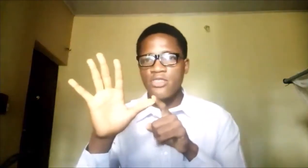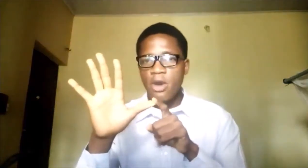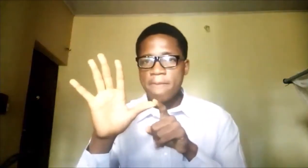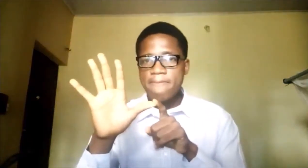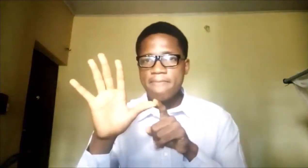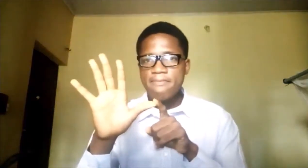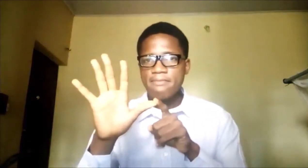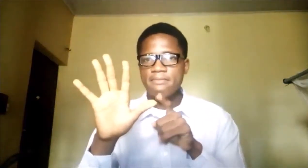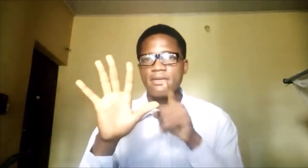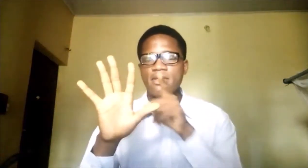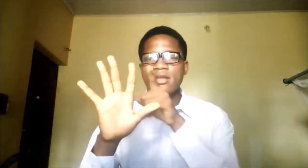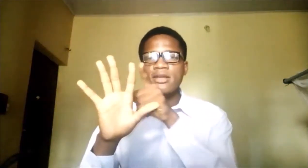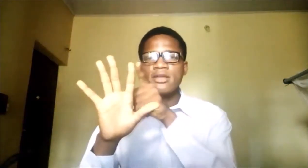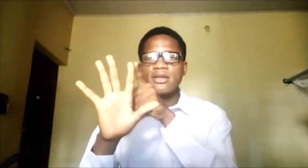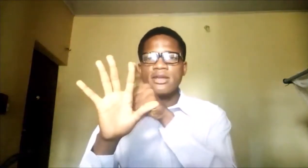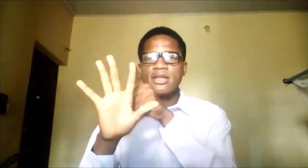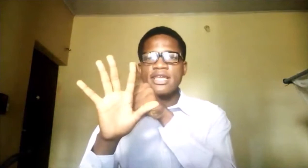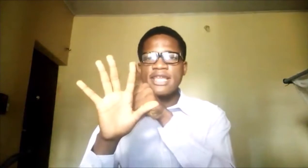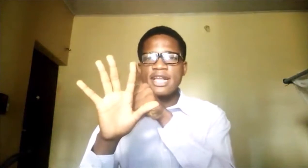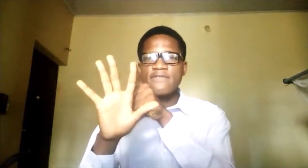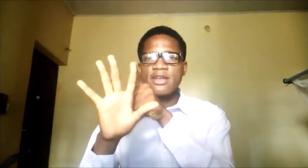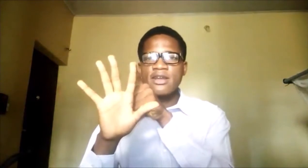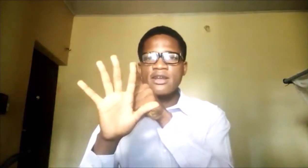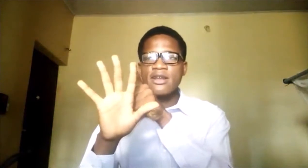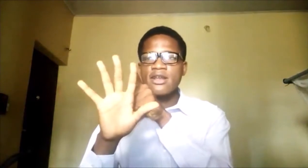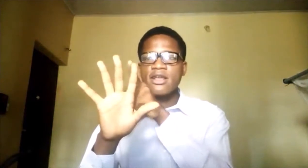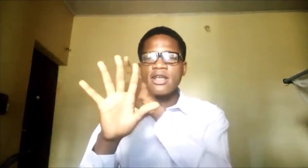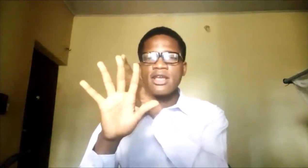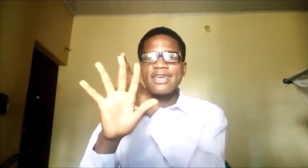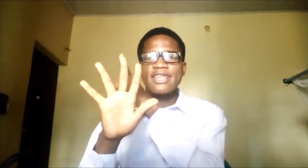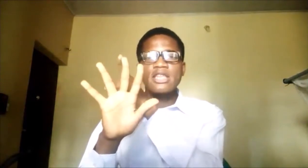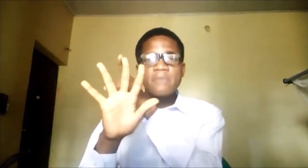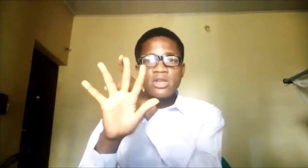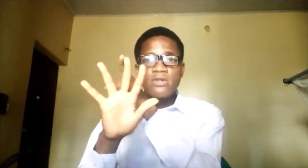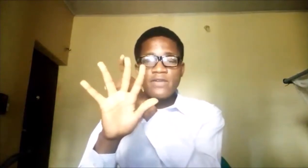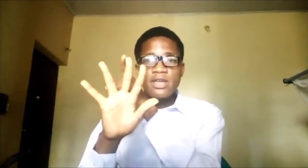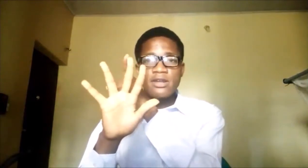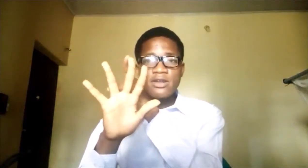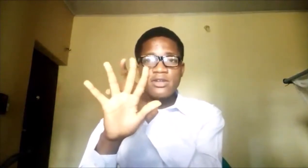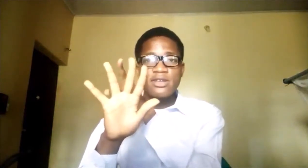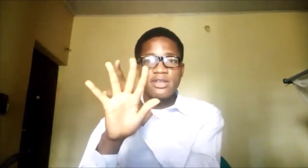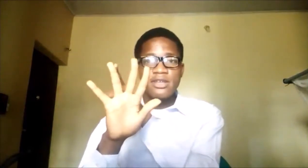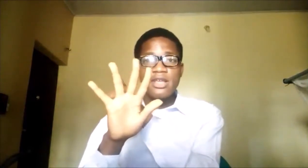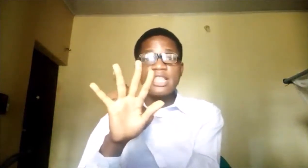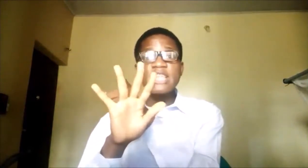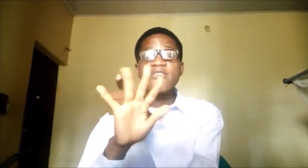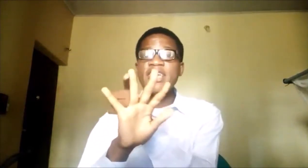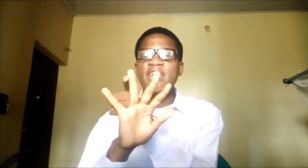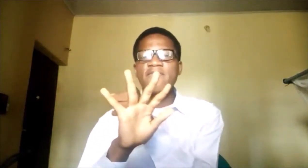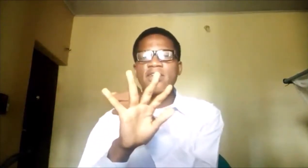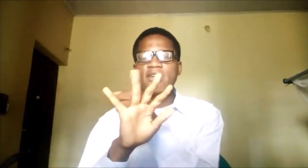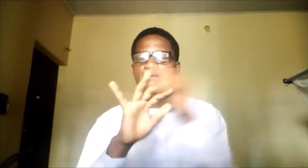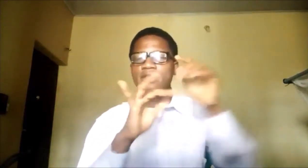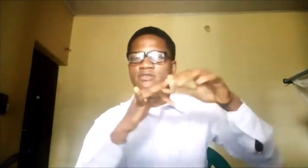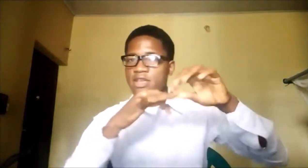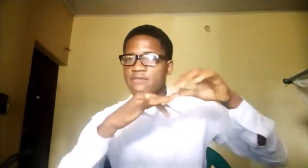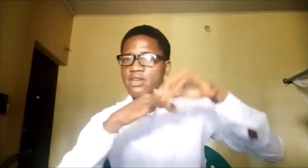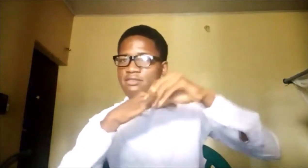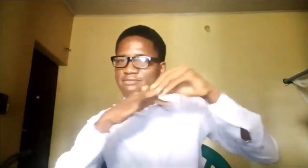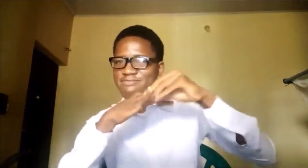thumb, the index finger, the middle finger, the ring finger, ring finger, where